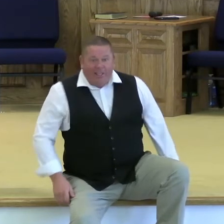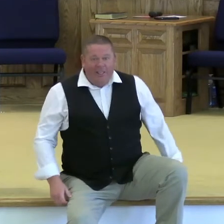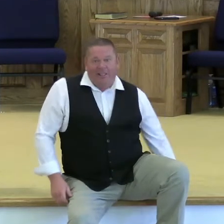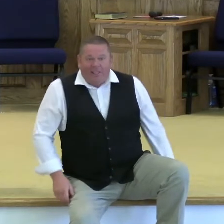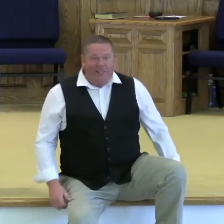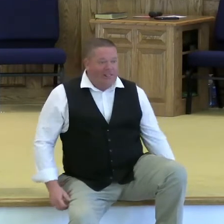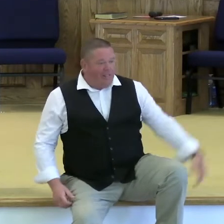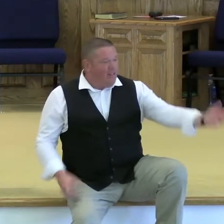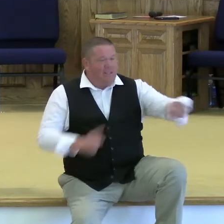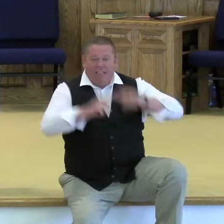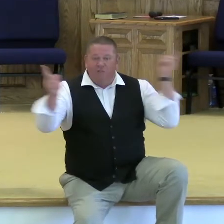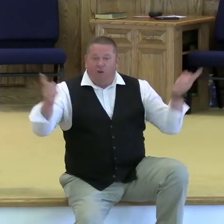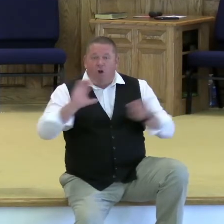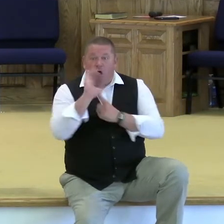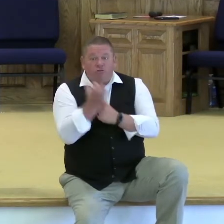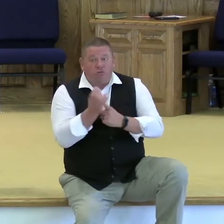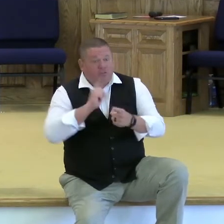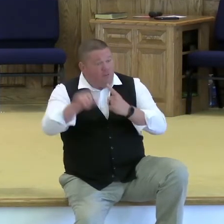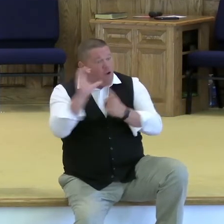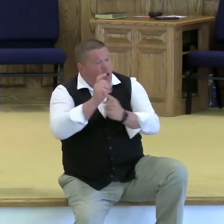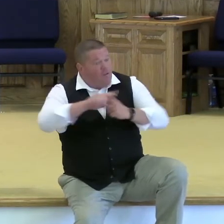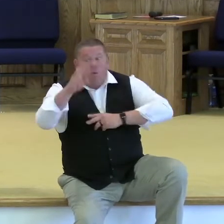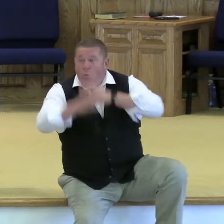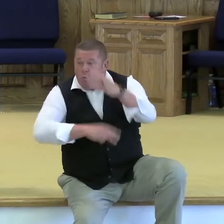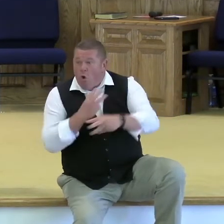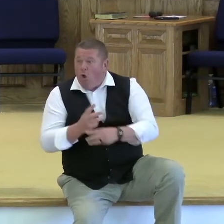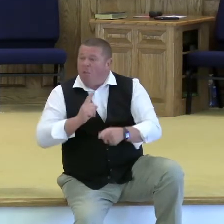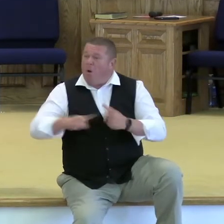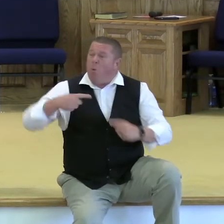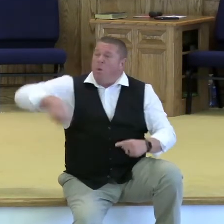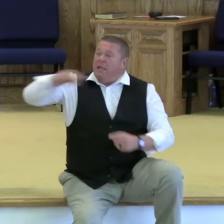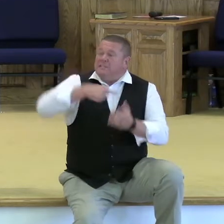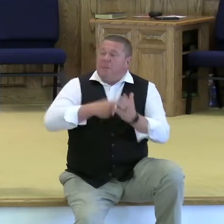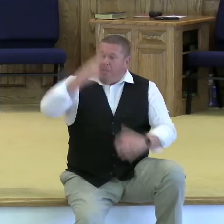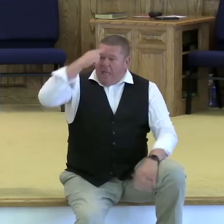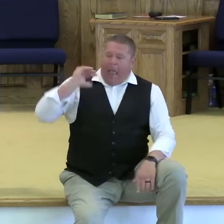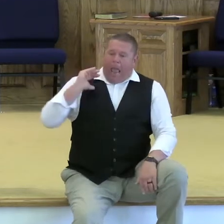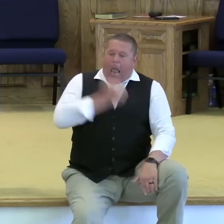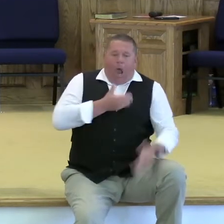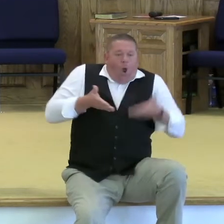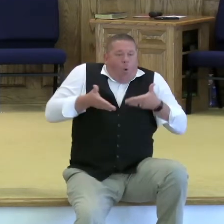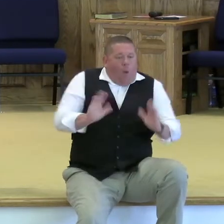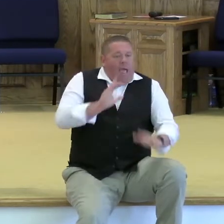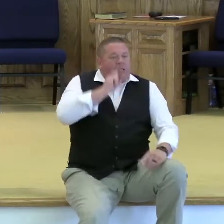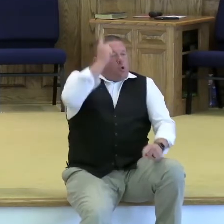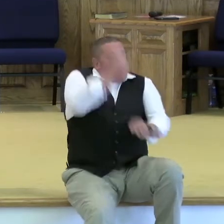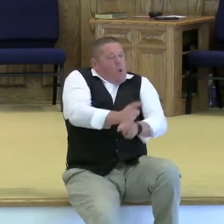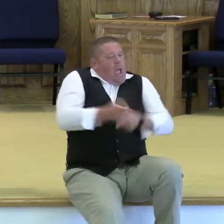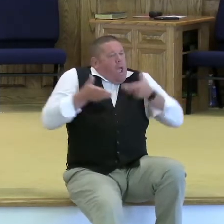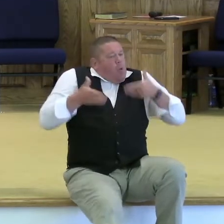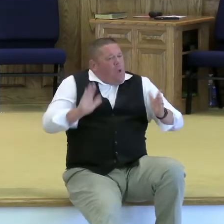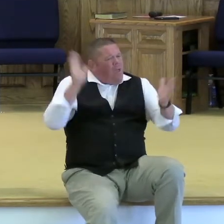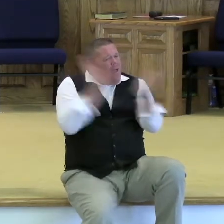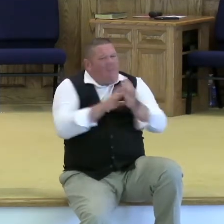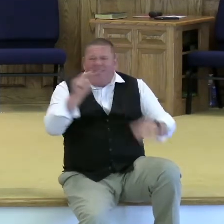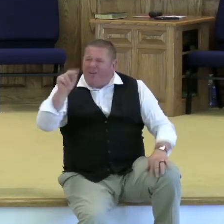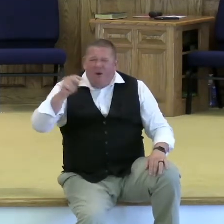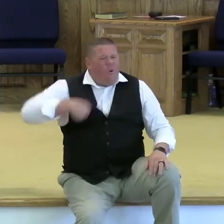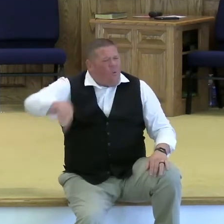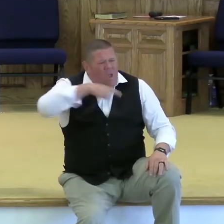deaf people get it. So little different cultures, right? Different worlds. But sometimes we think our way is the right way. No,